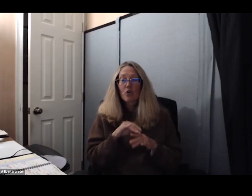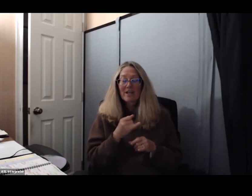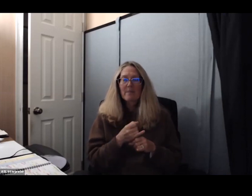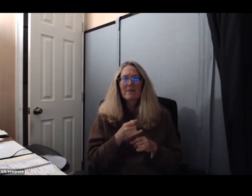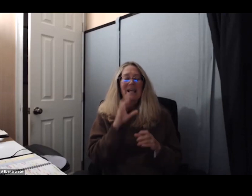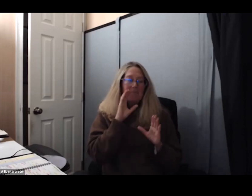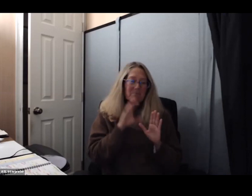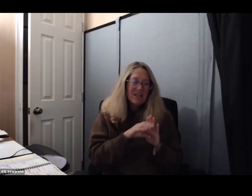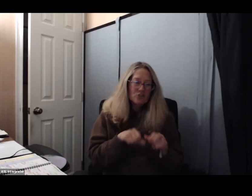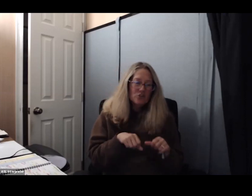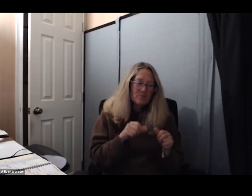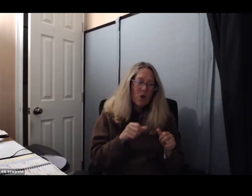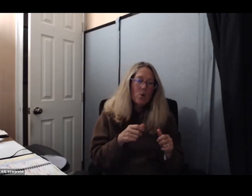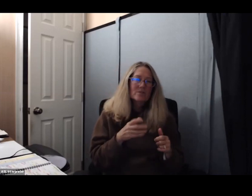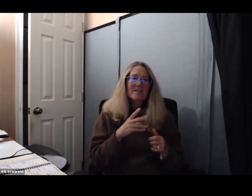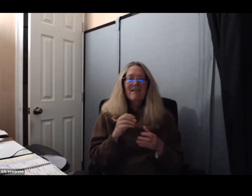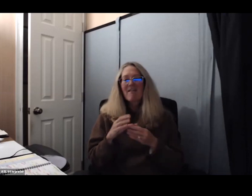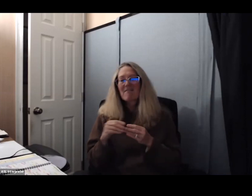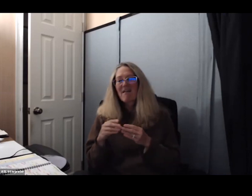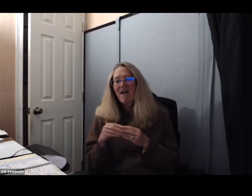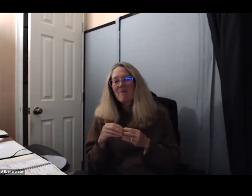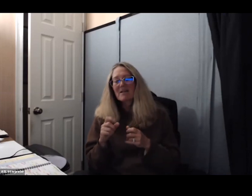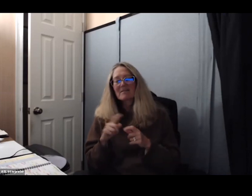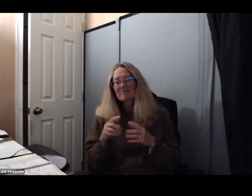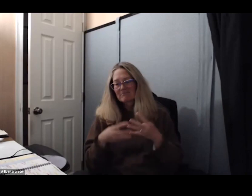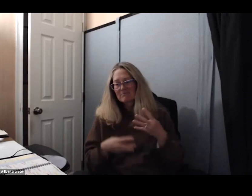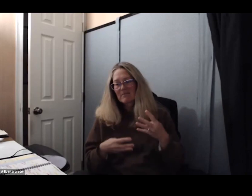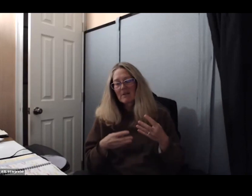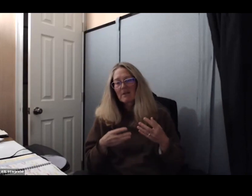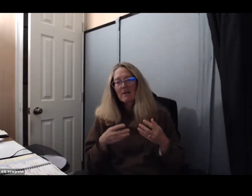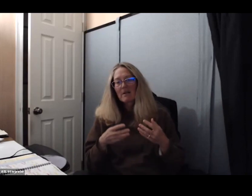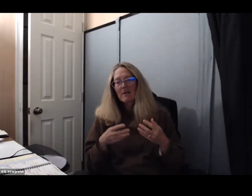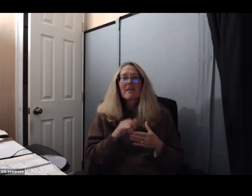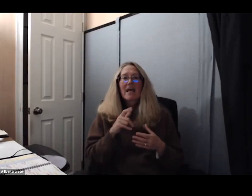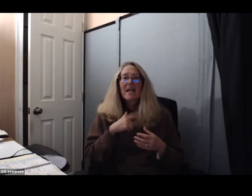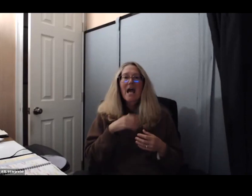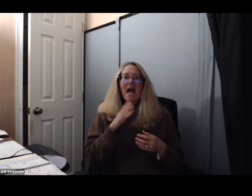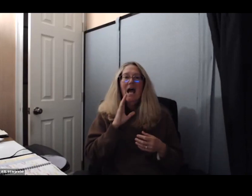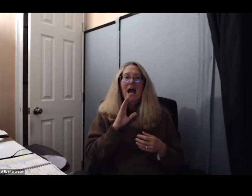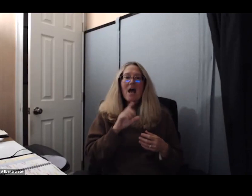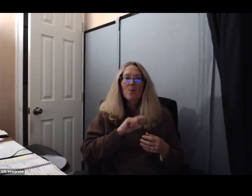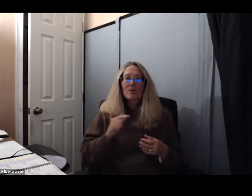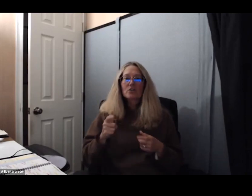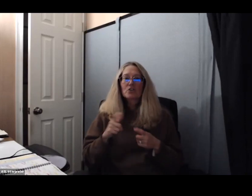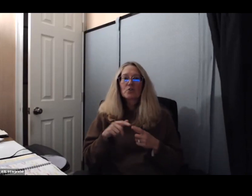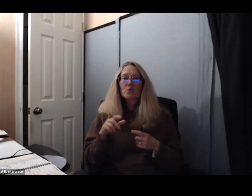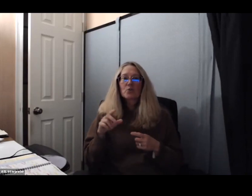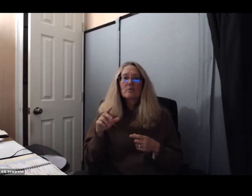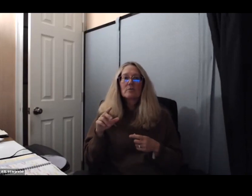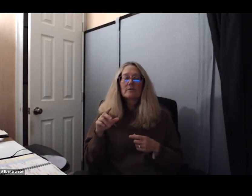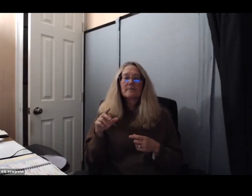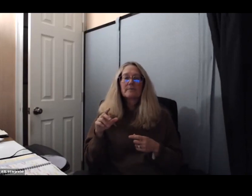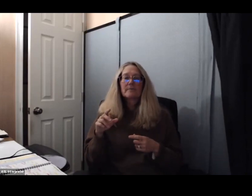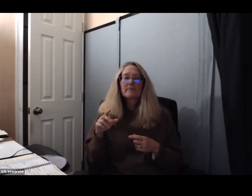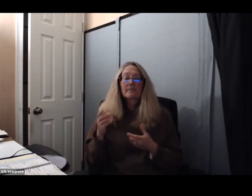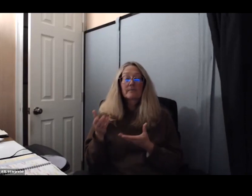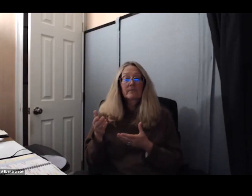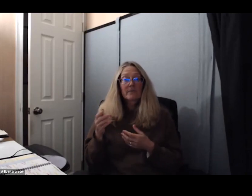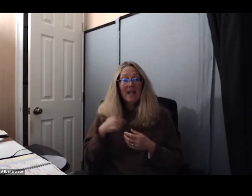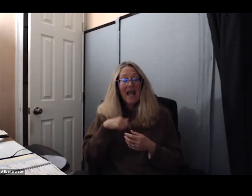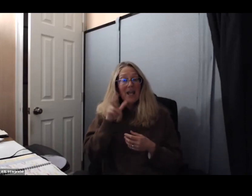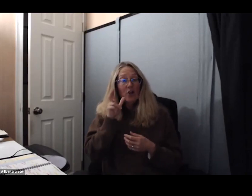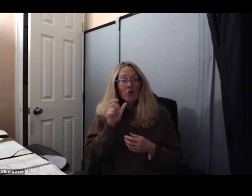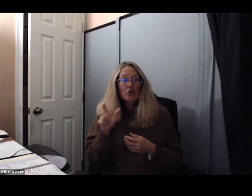pictures posted and comments made. So that is, I will yield to Kavya to make a brief, I heard you in